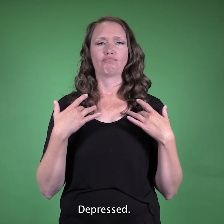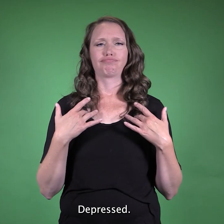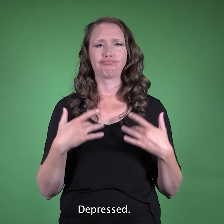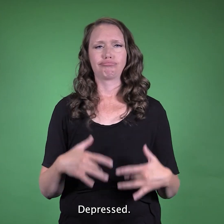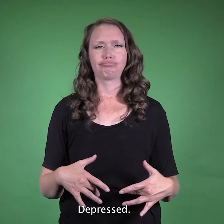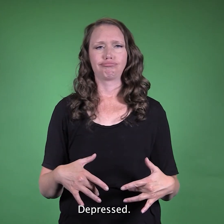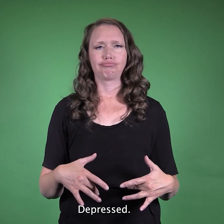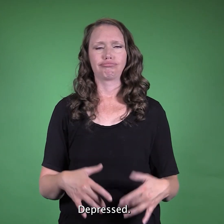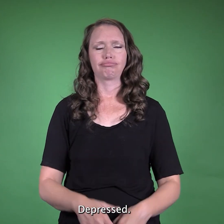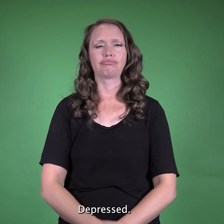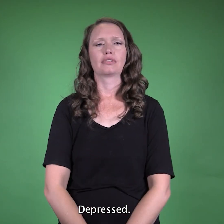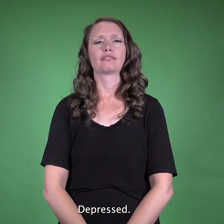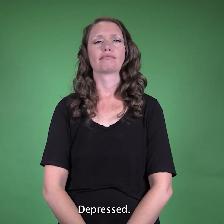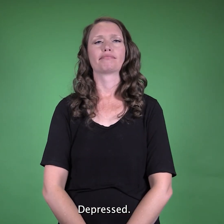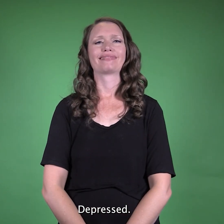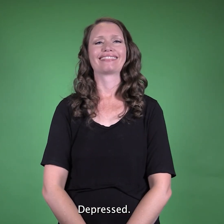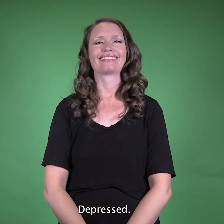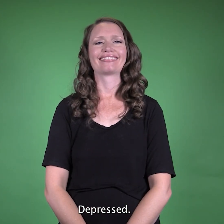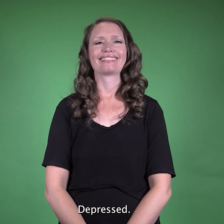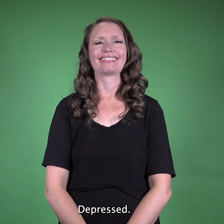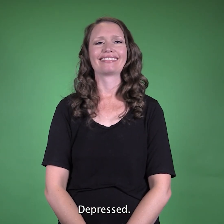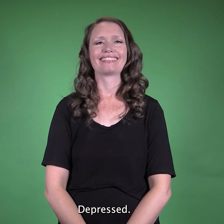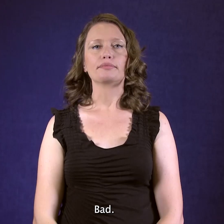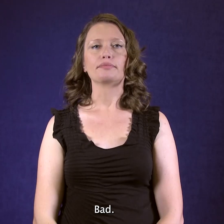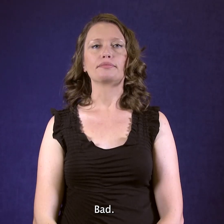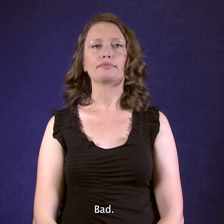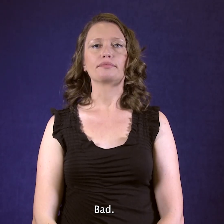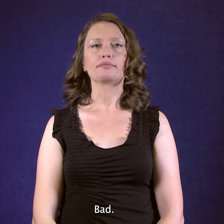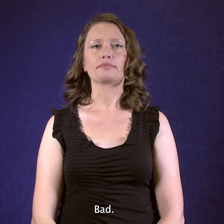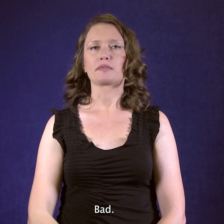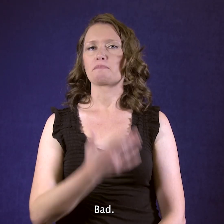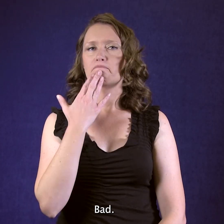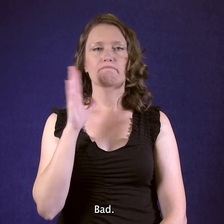Depressed. Bad.